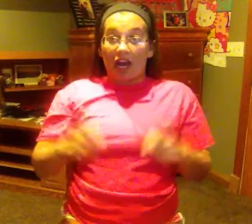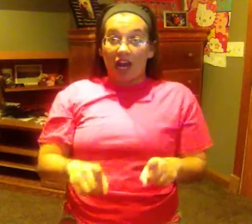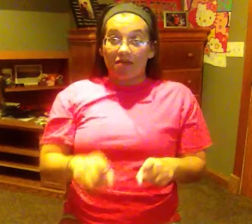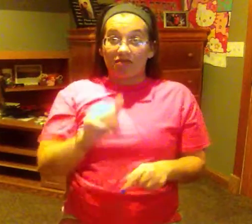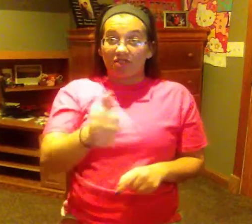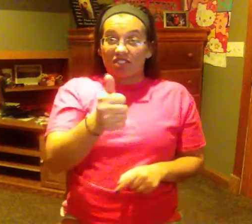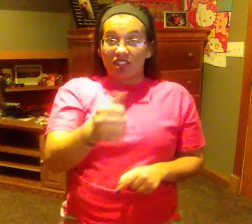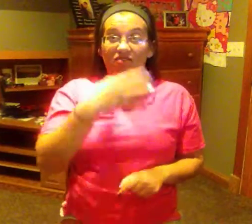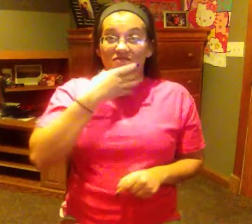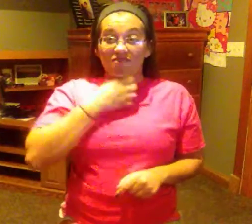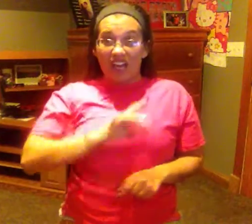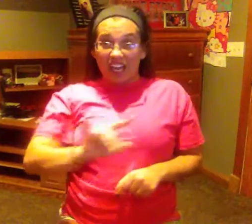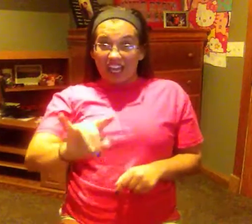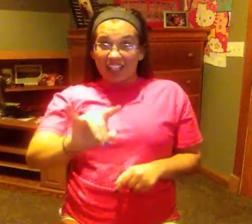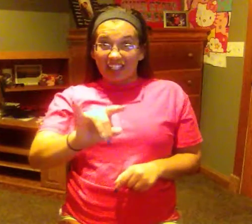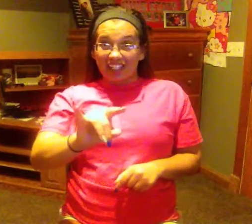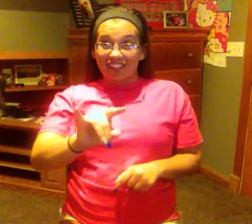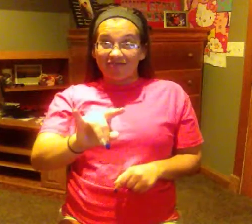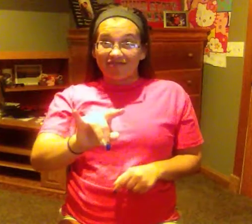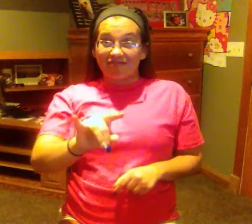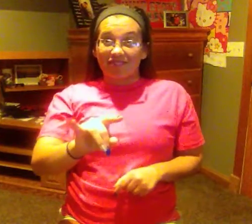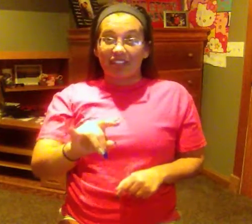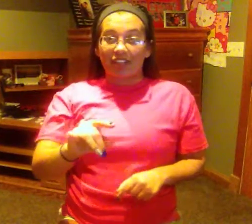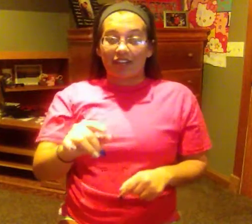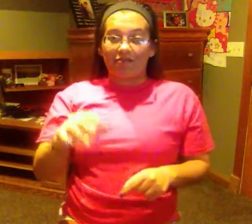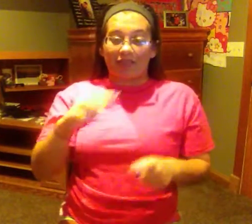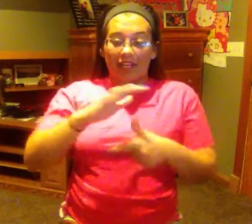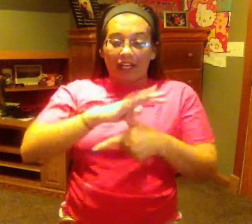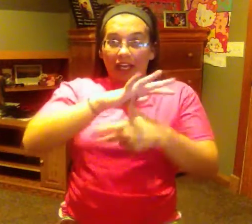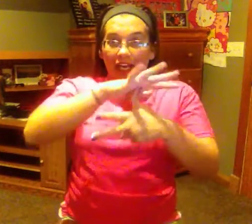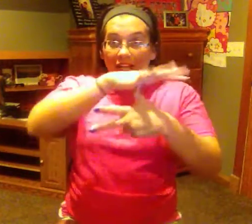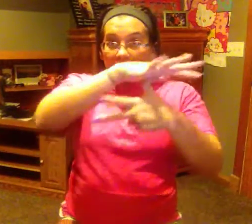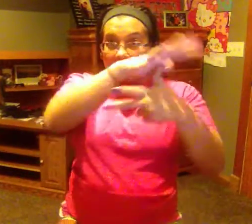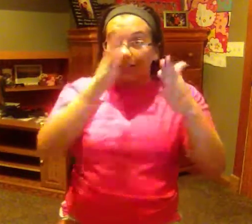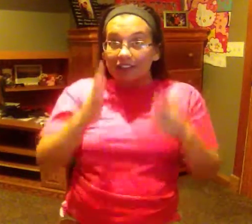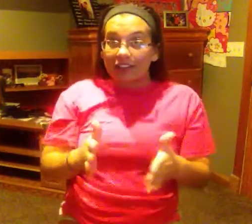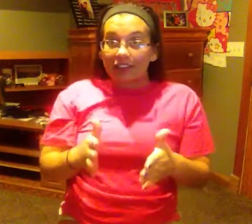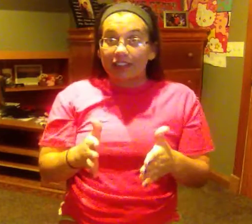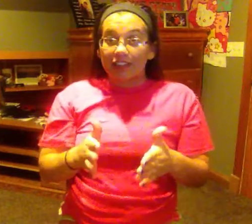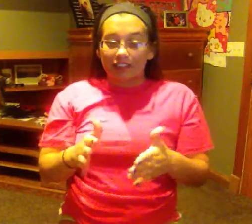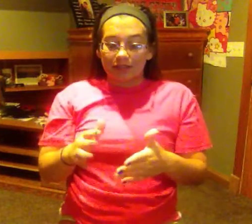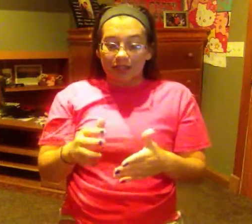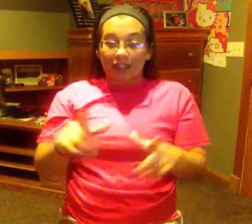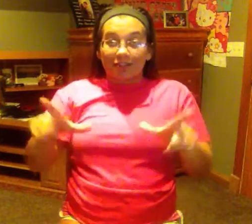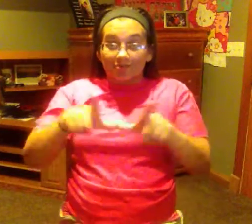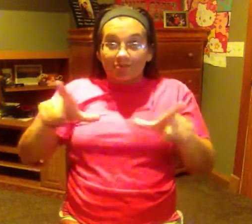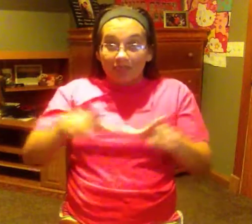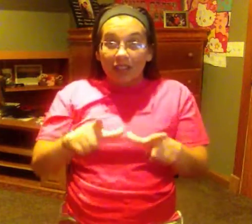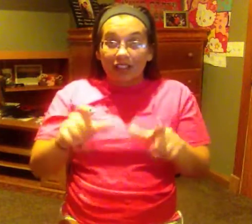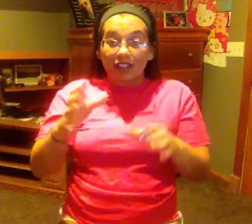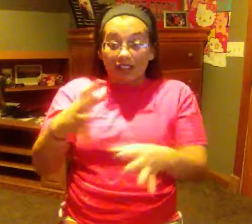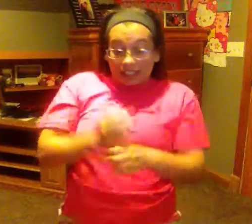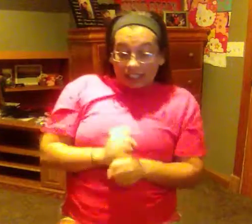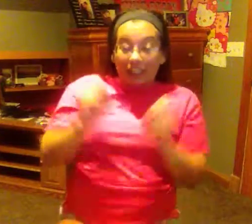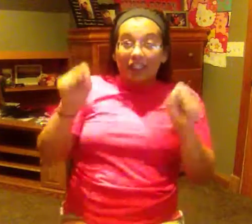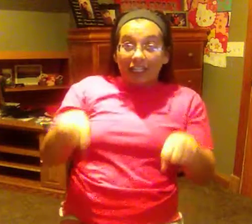high school to flight school. Pilots and crews count on their aircraft, so they also count on the mechanics to keep them ready